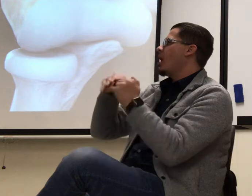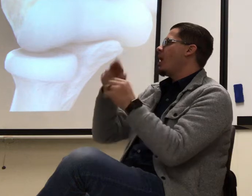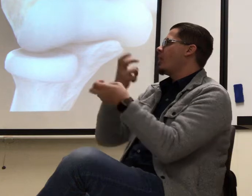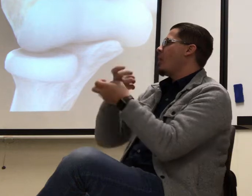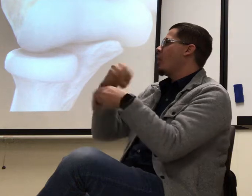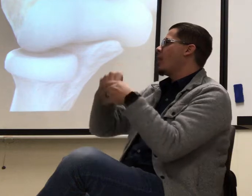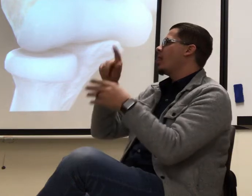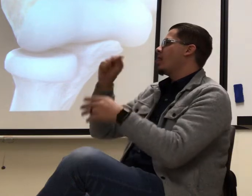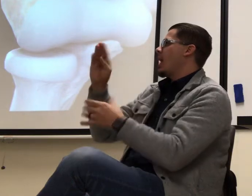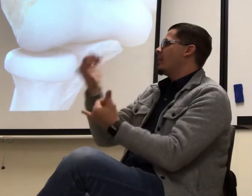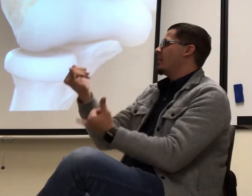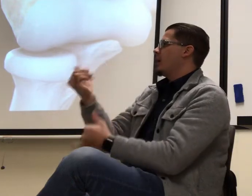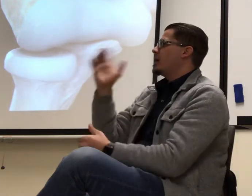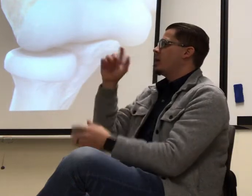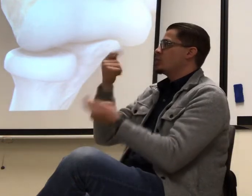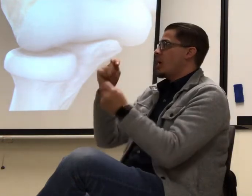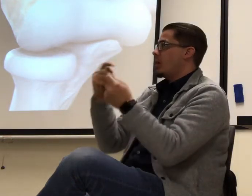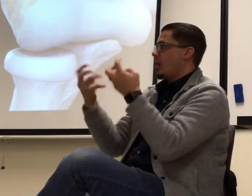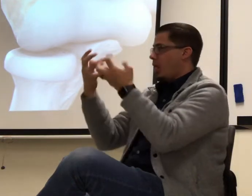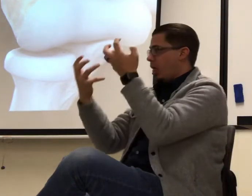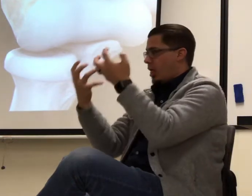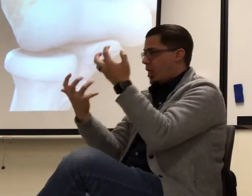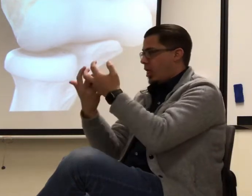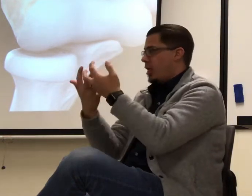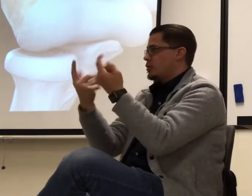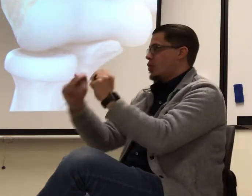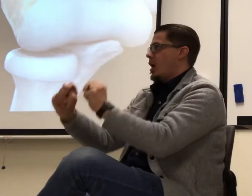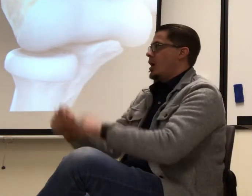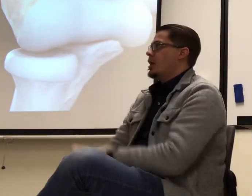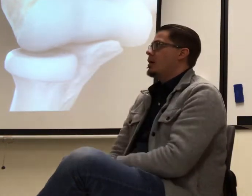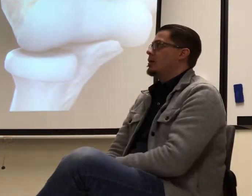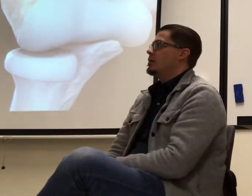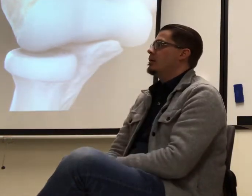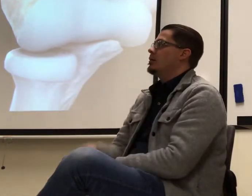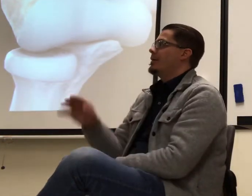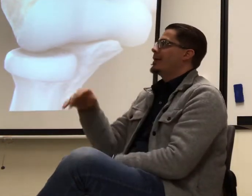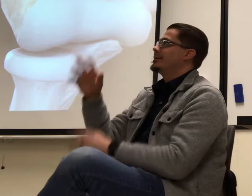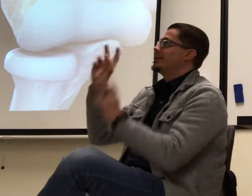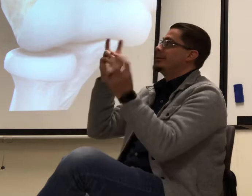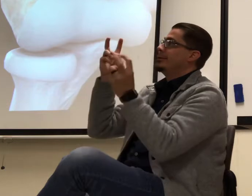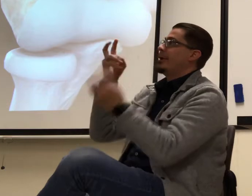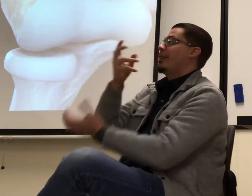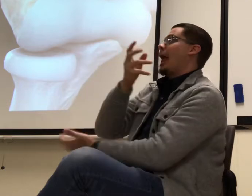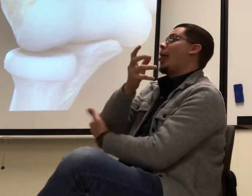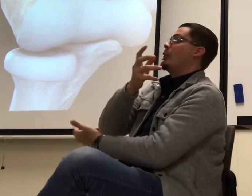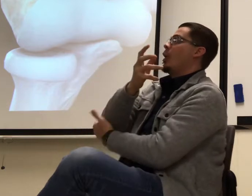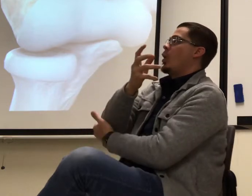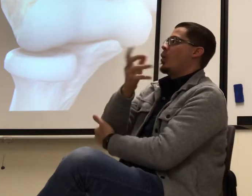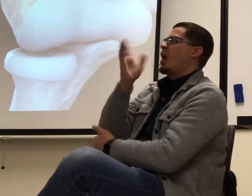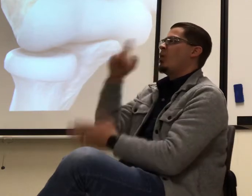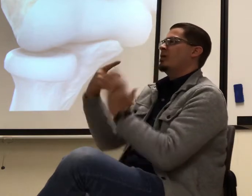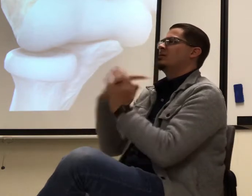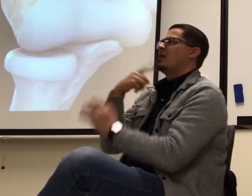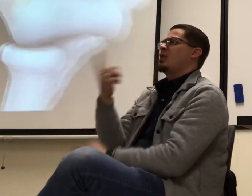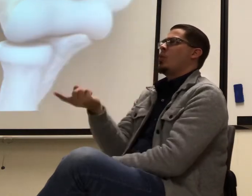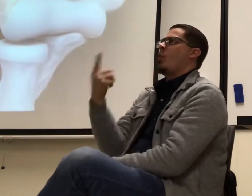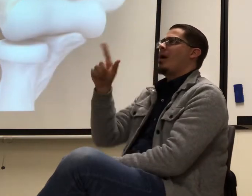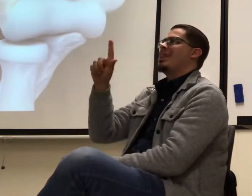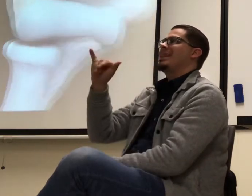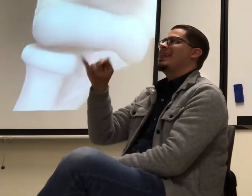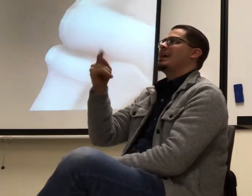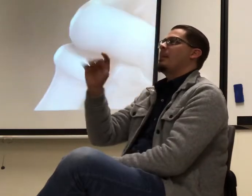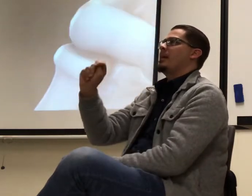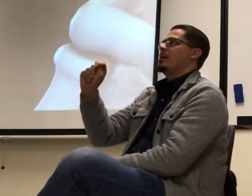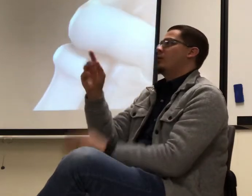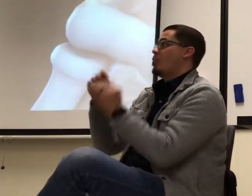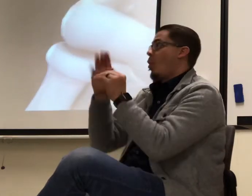lap and try to put them together. That's the elbow. And I want to give you one ligament to know for the elbow.